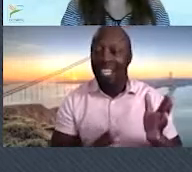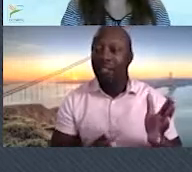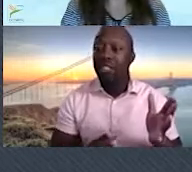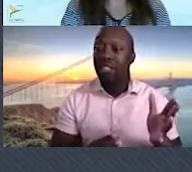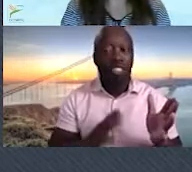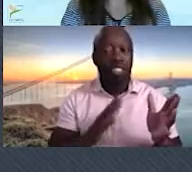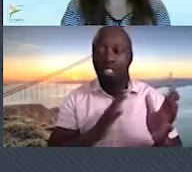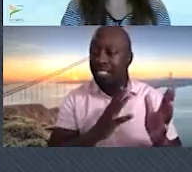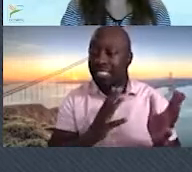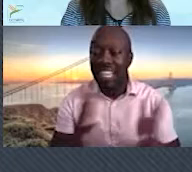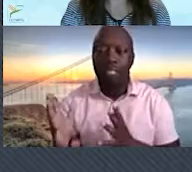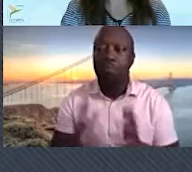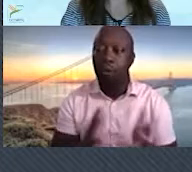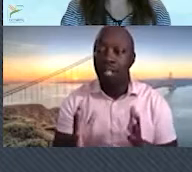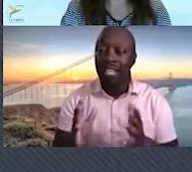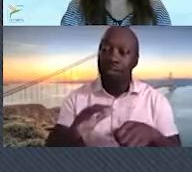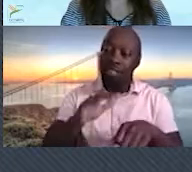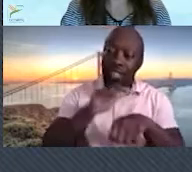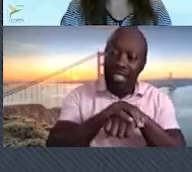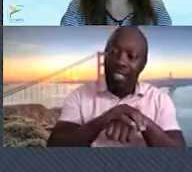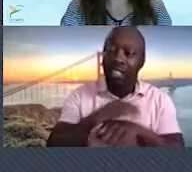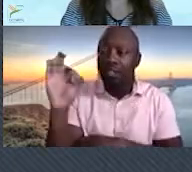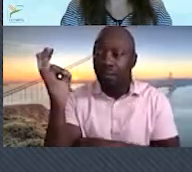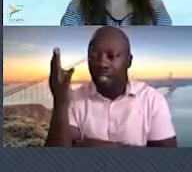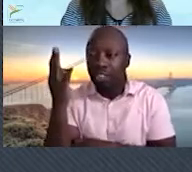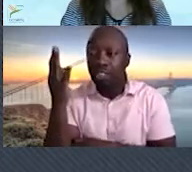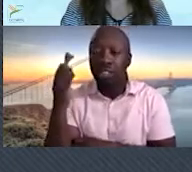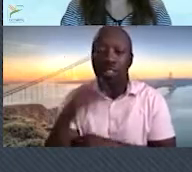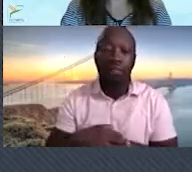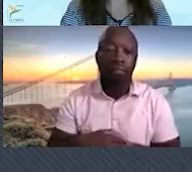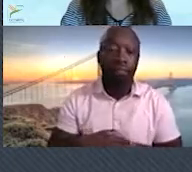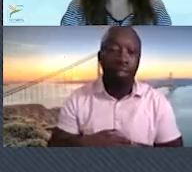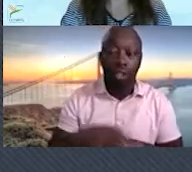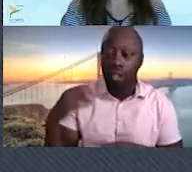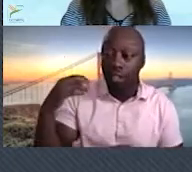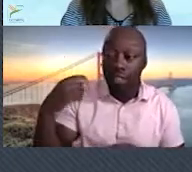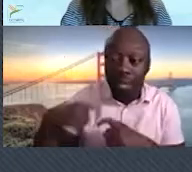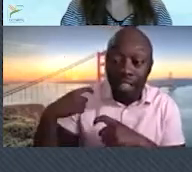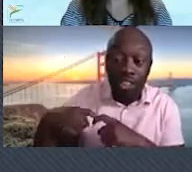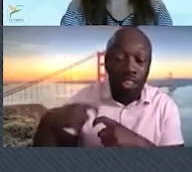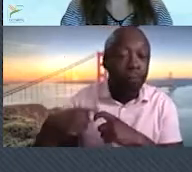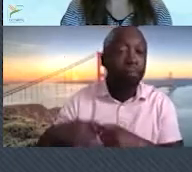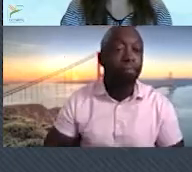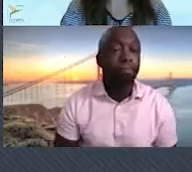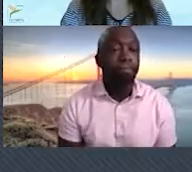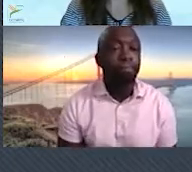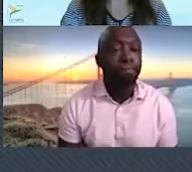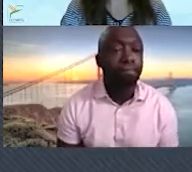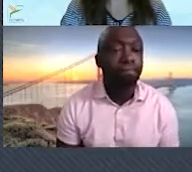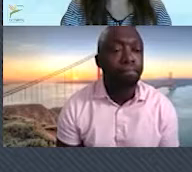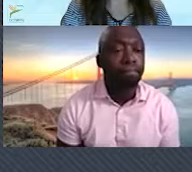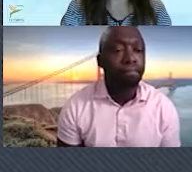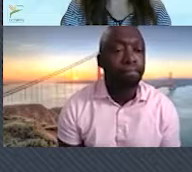sign languages are the same as spoken languages like English and French or Spanish.